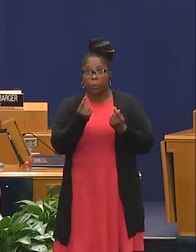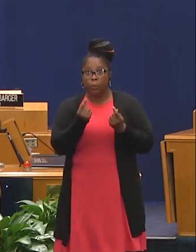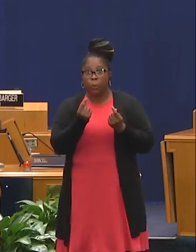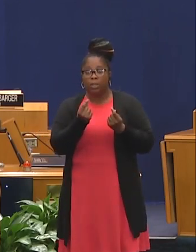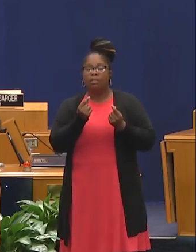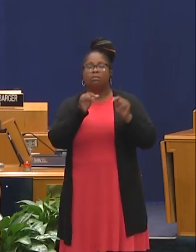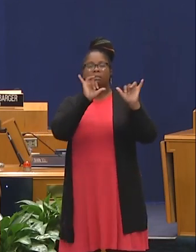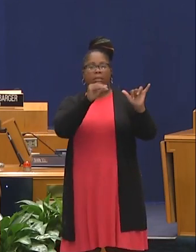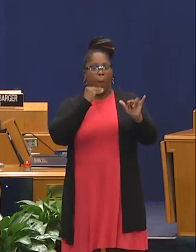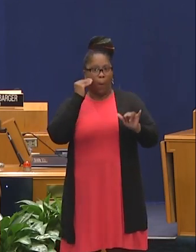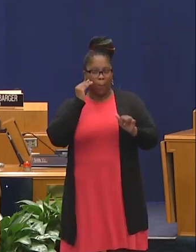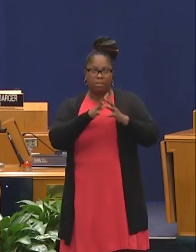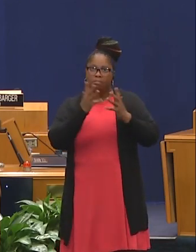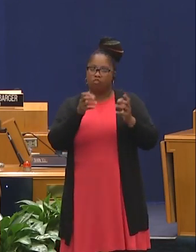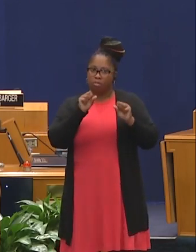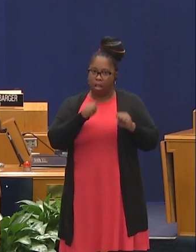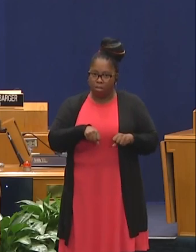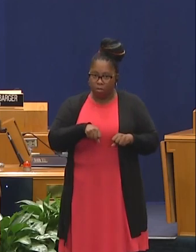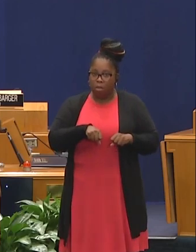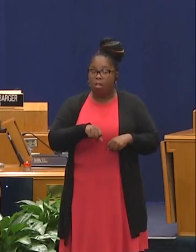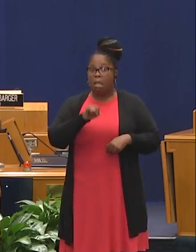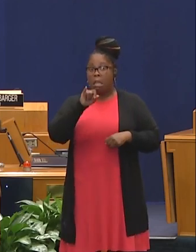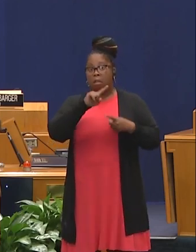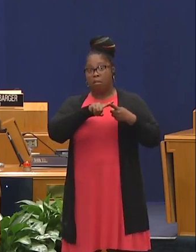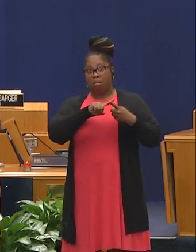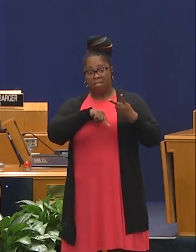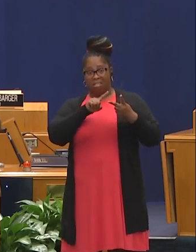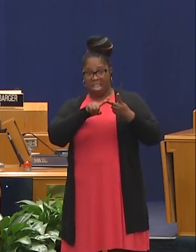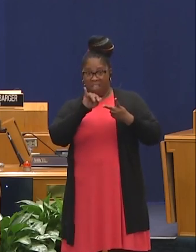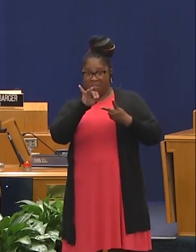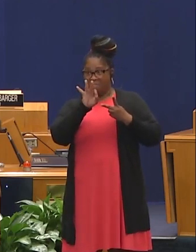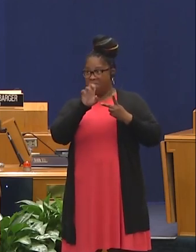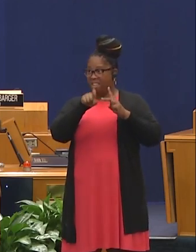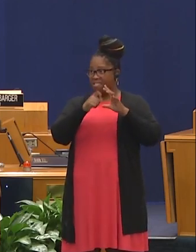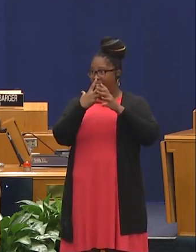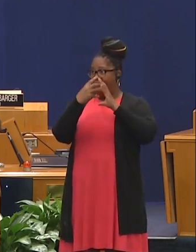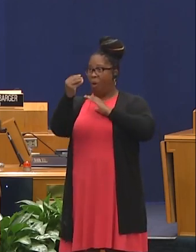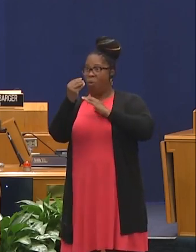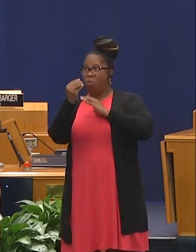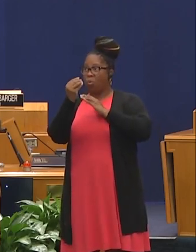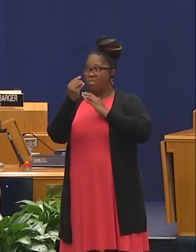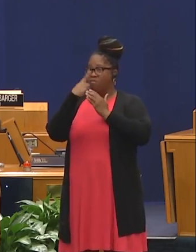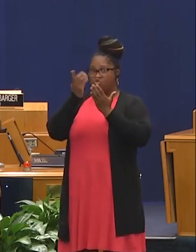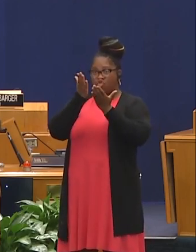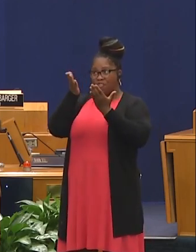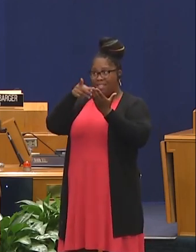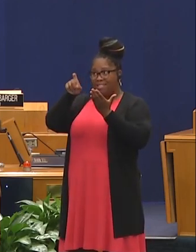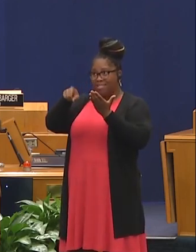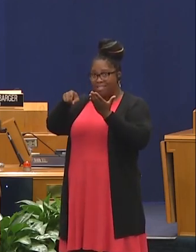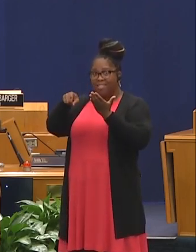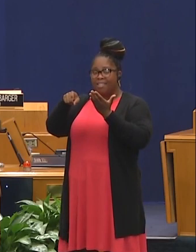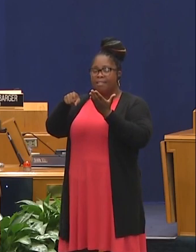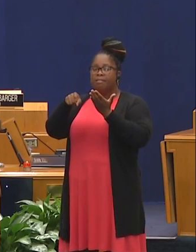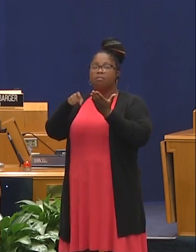as possible, and if you must be out for essential services, as a reminder, you're required to wear a